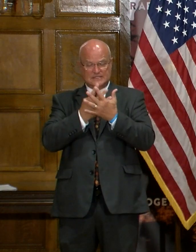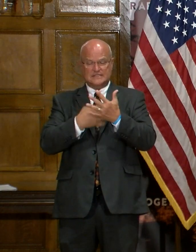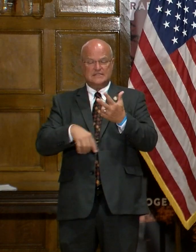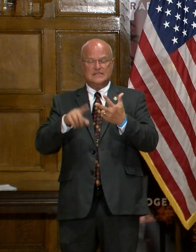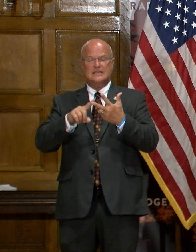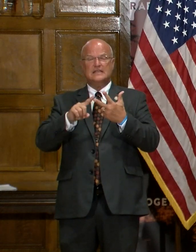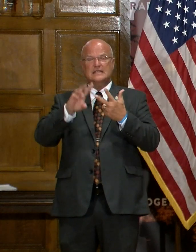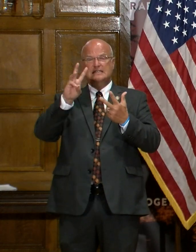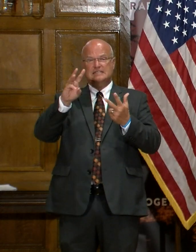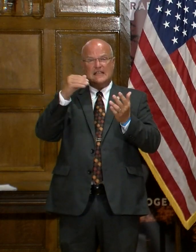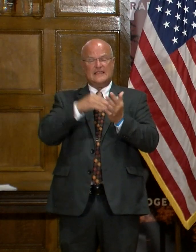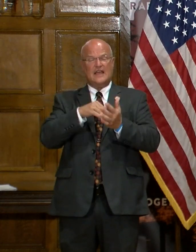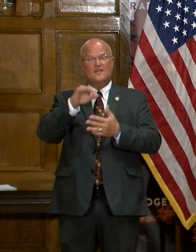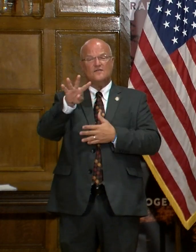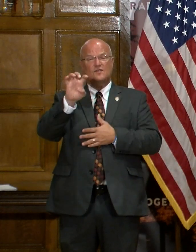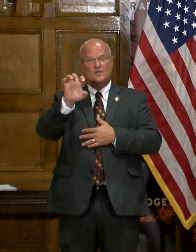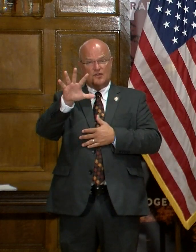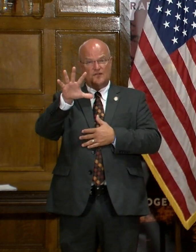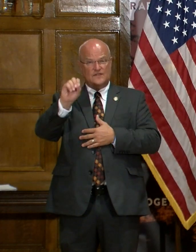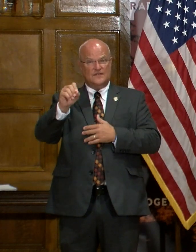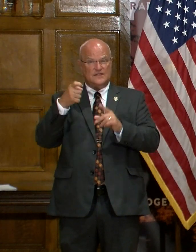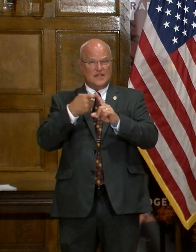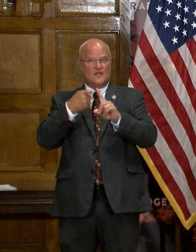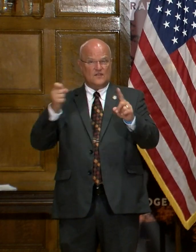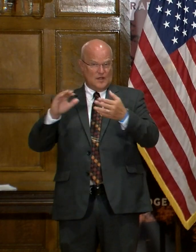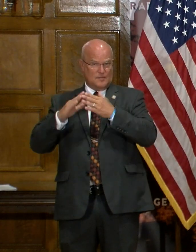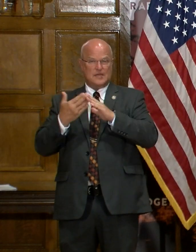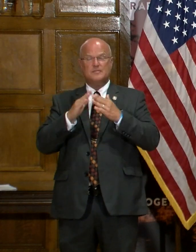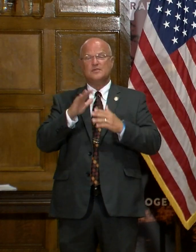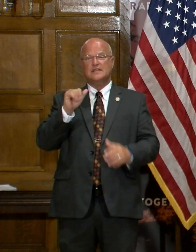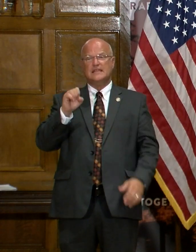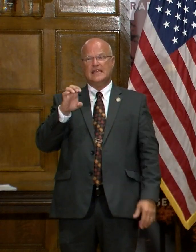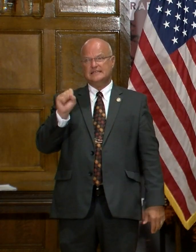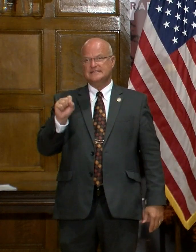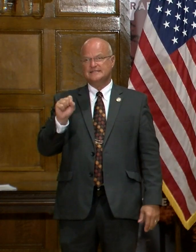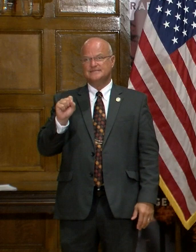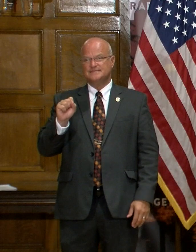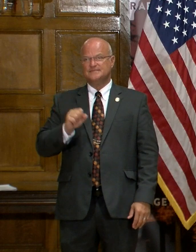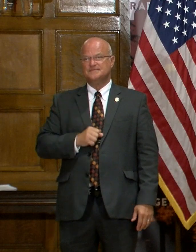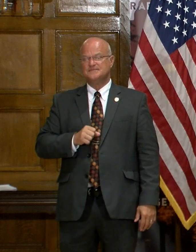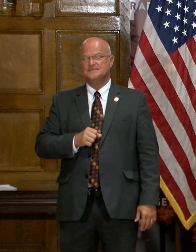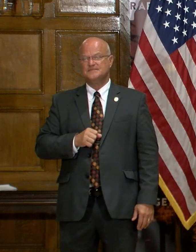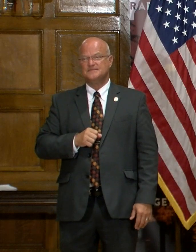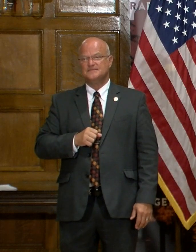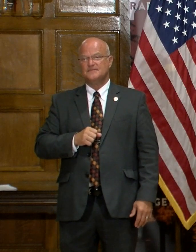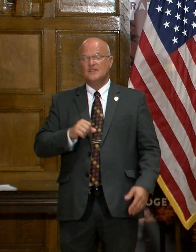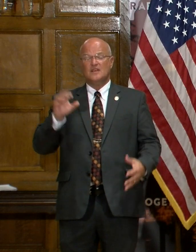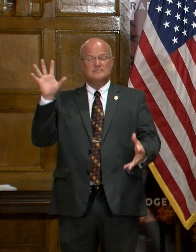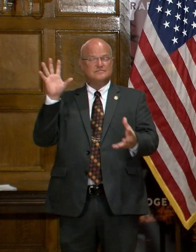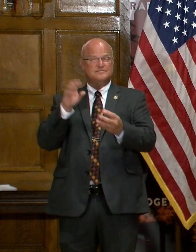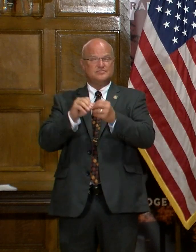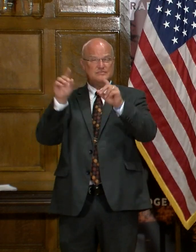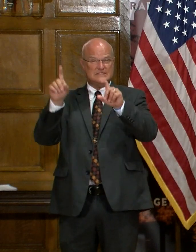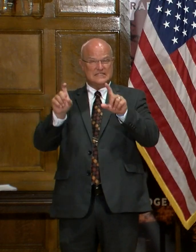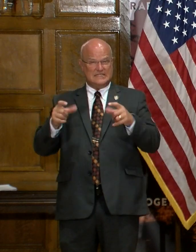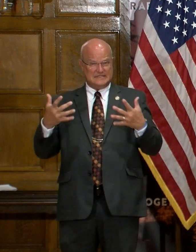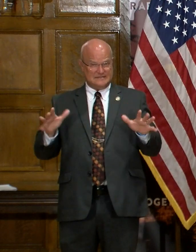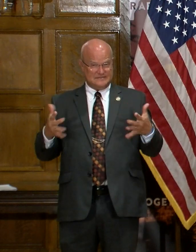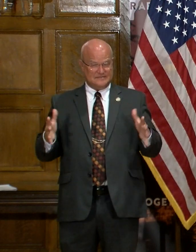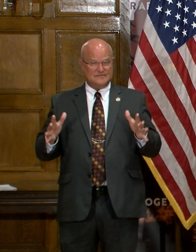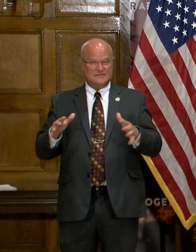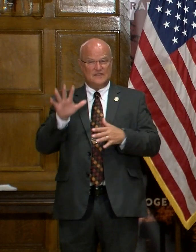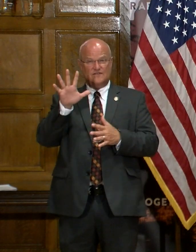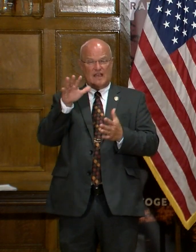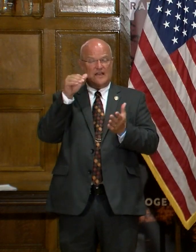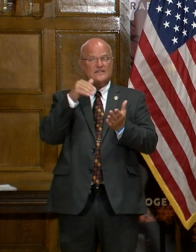and 6,450 from community cases. The total testing, as was mentioned by the Governor,